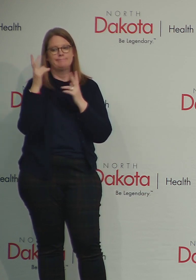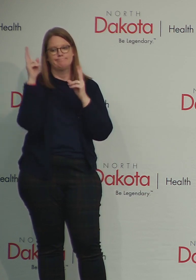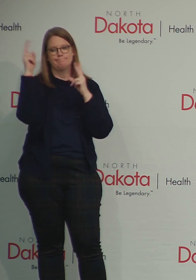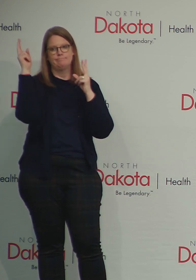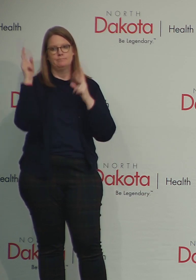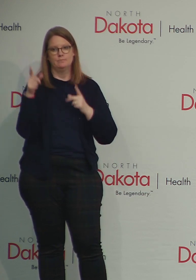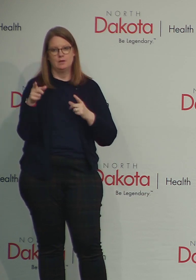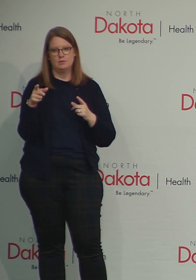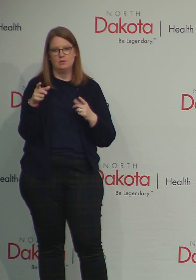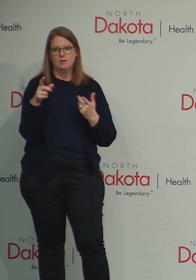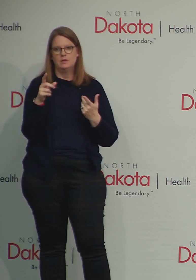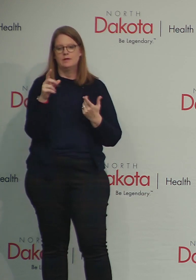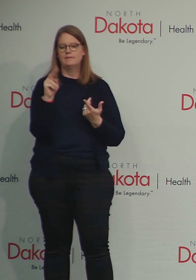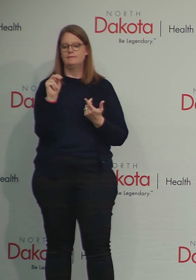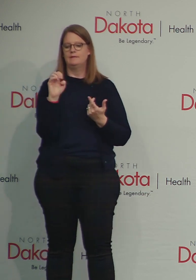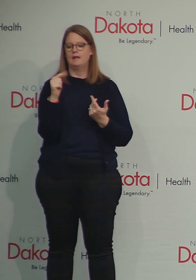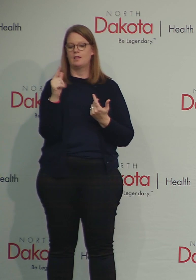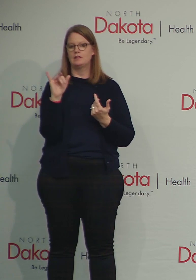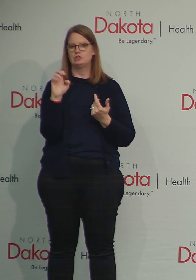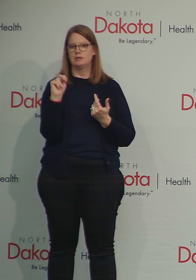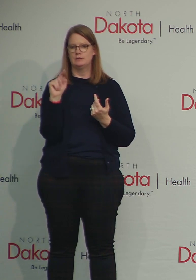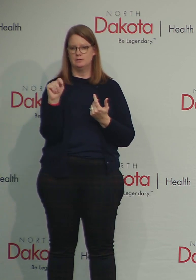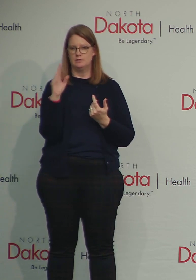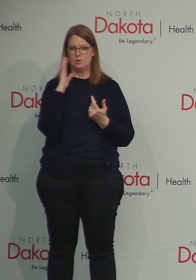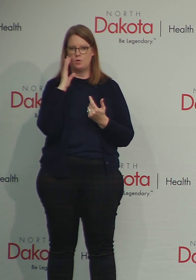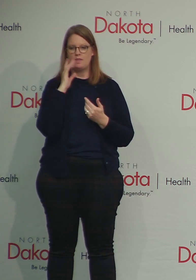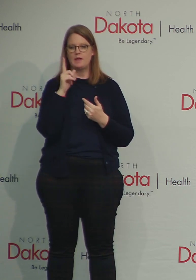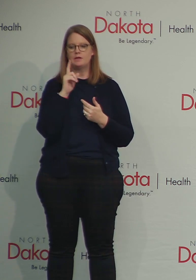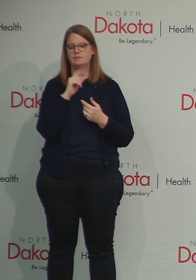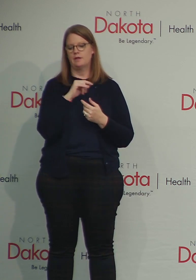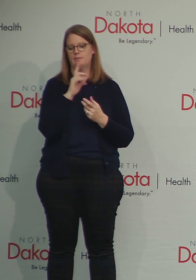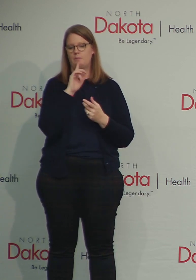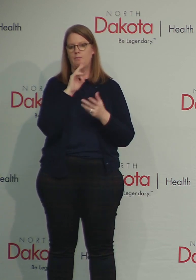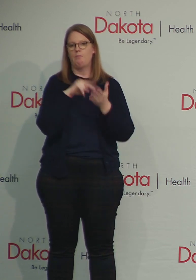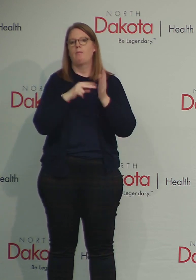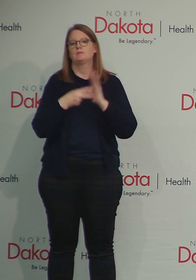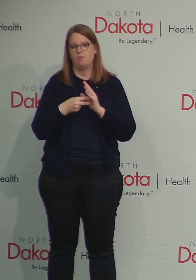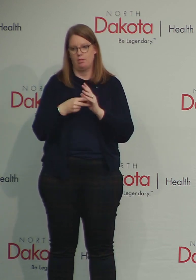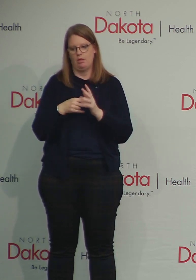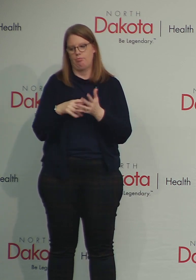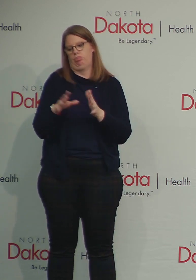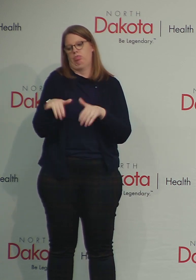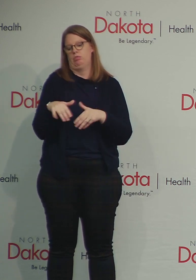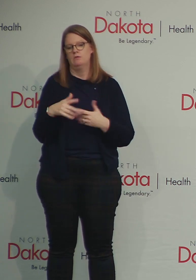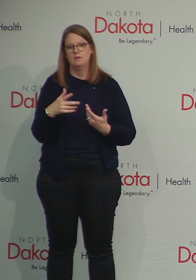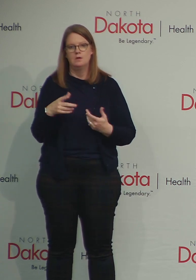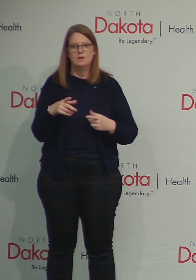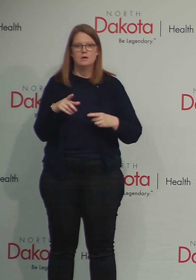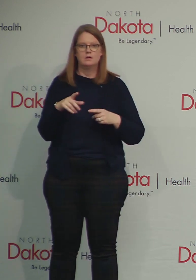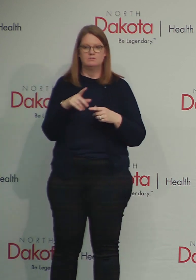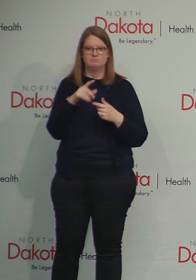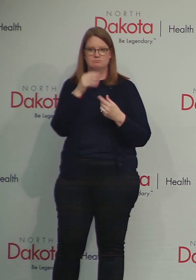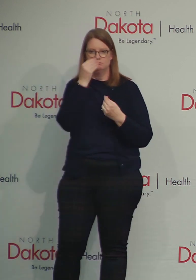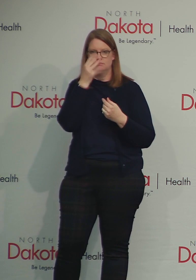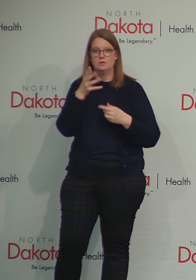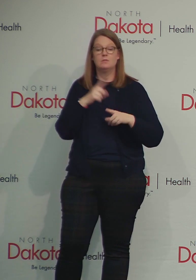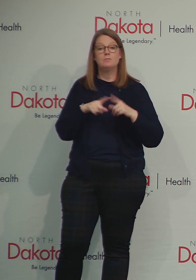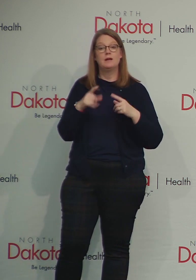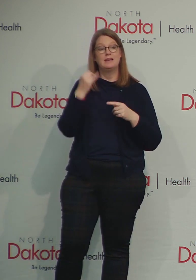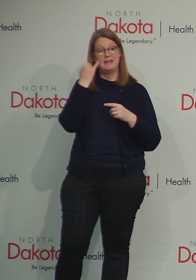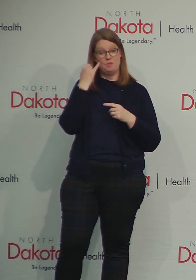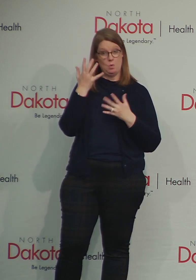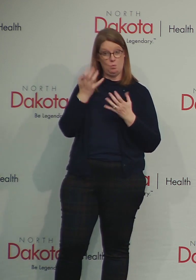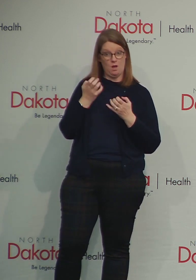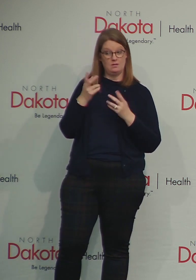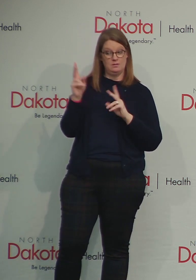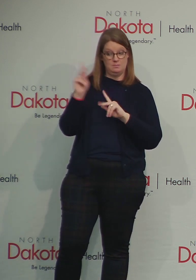not exempt if they're negligent from any sort of liability. But in order to get manufacturers to want to